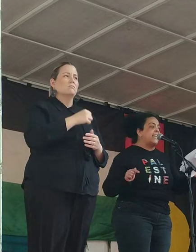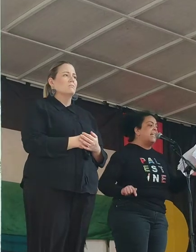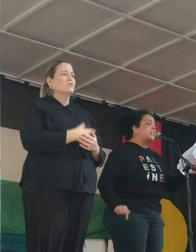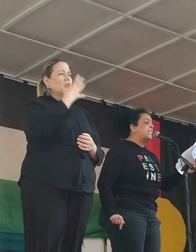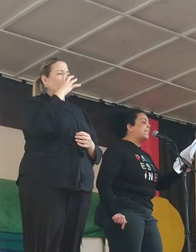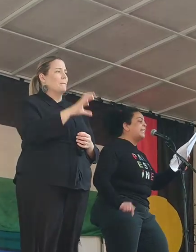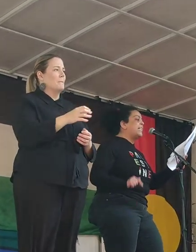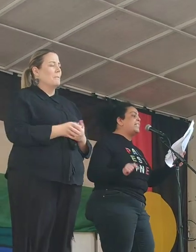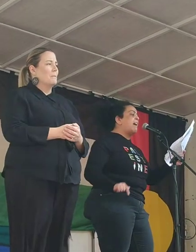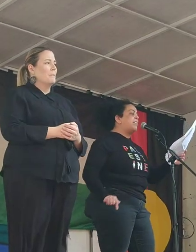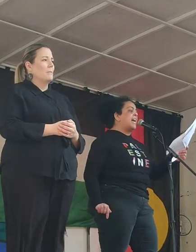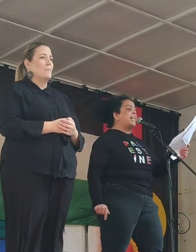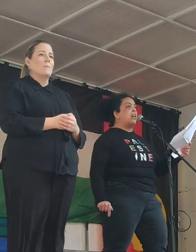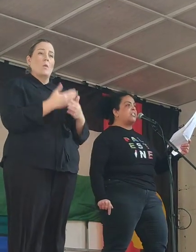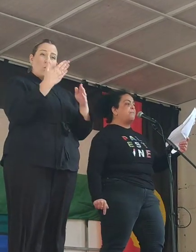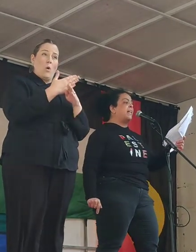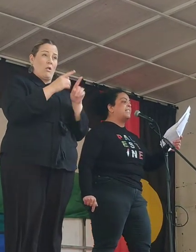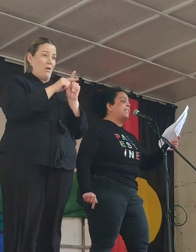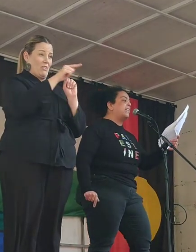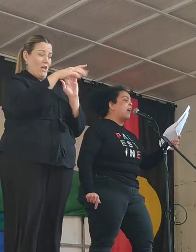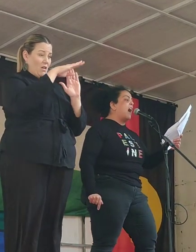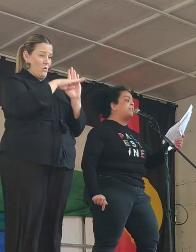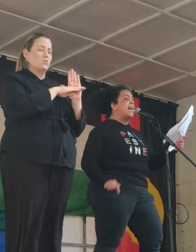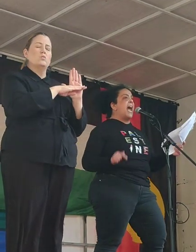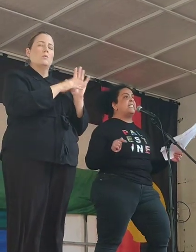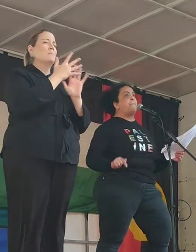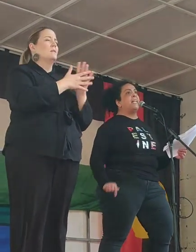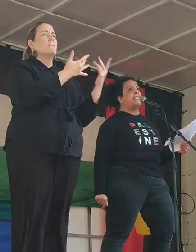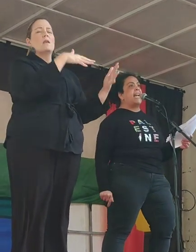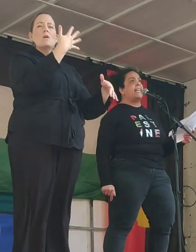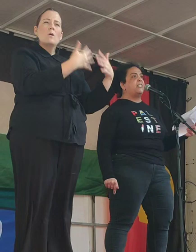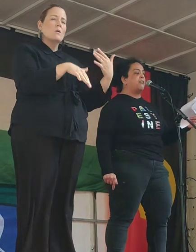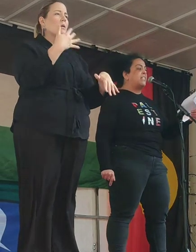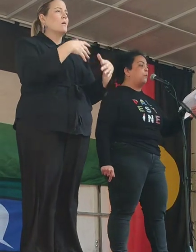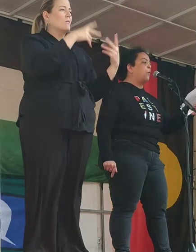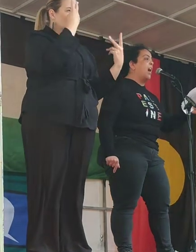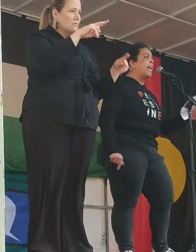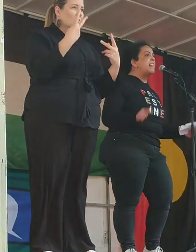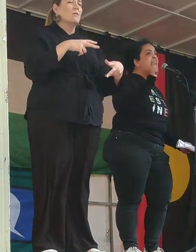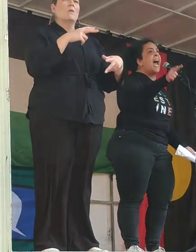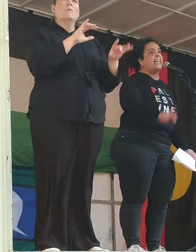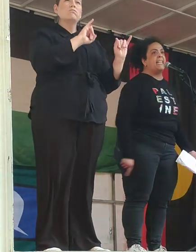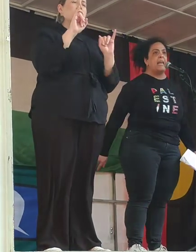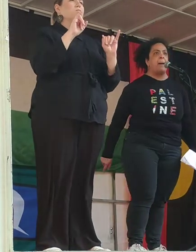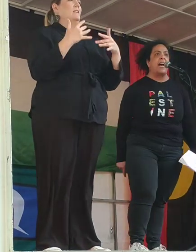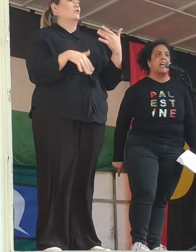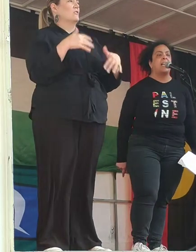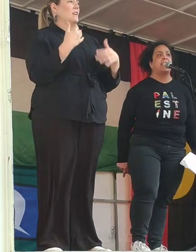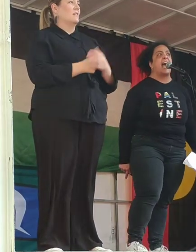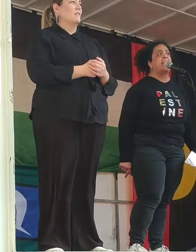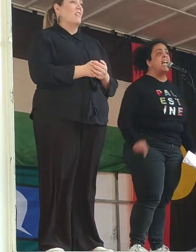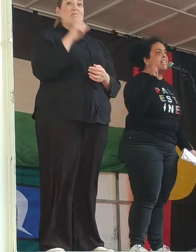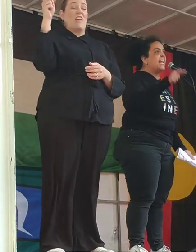These conditions lead to devastating loss of Palestinian lives and debilitating injuries at work. That is the